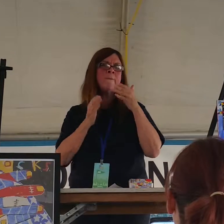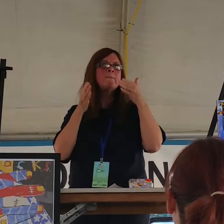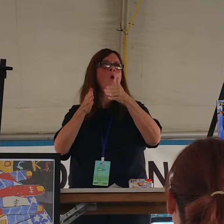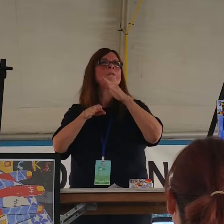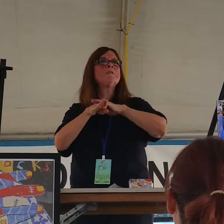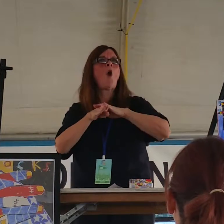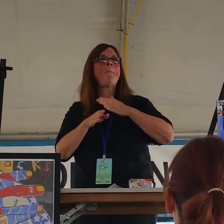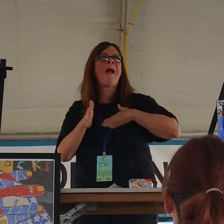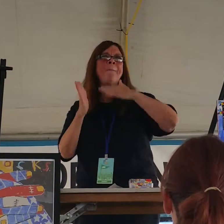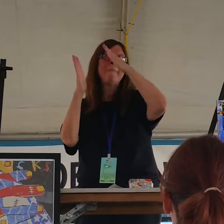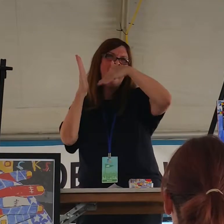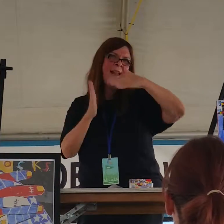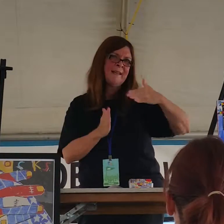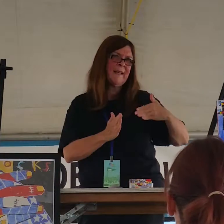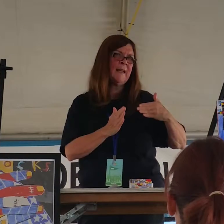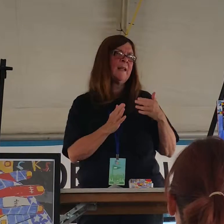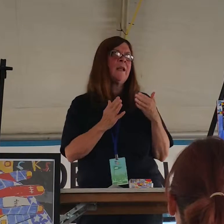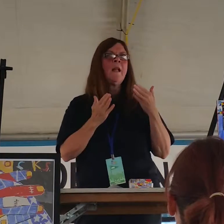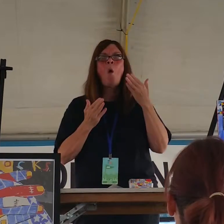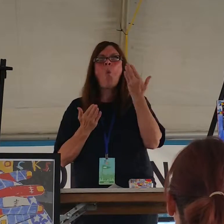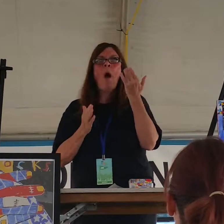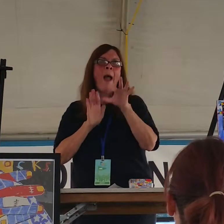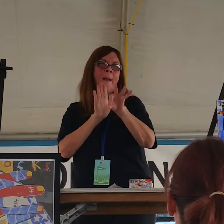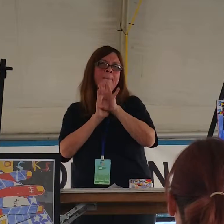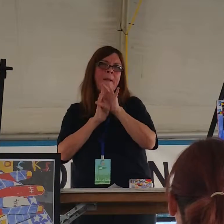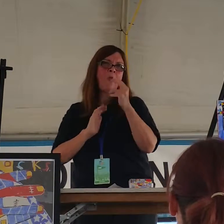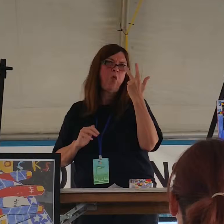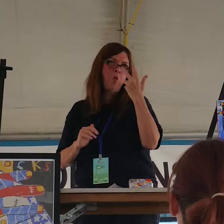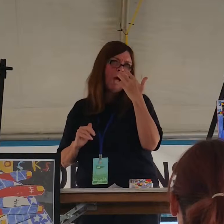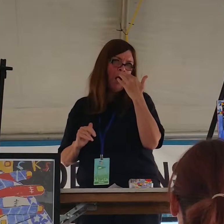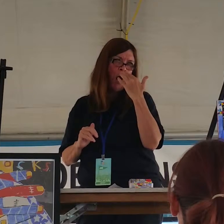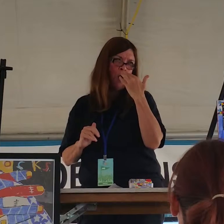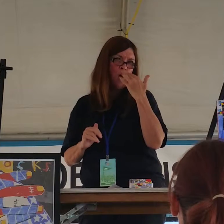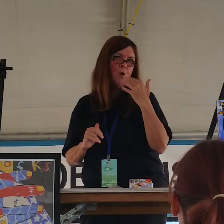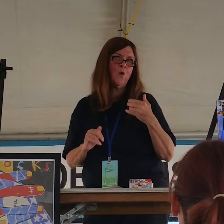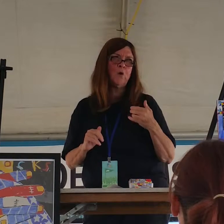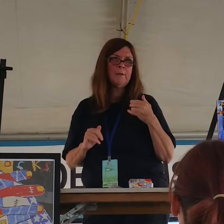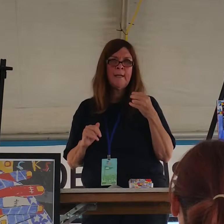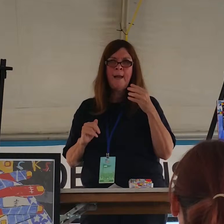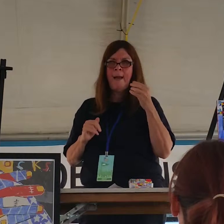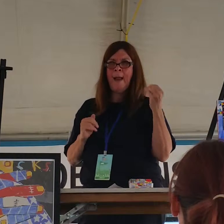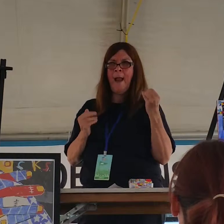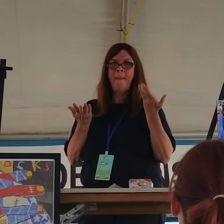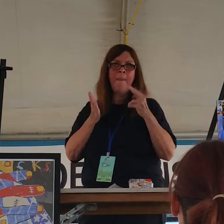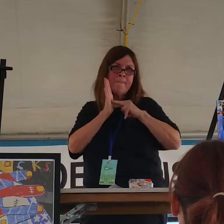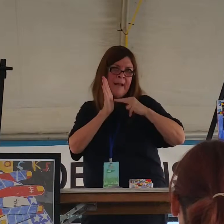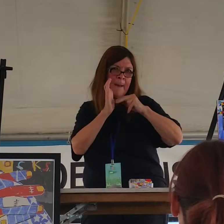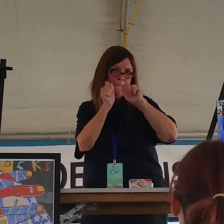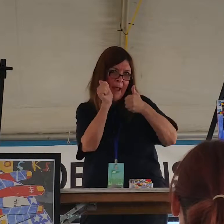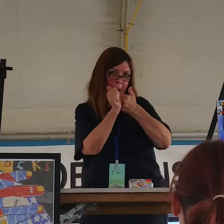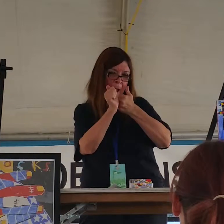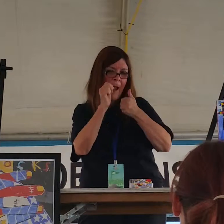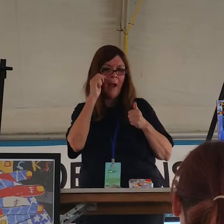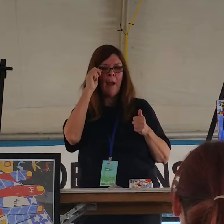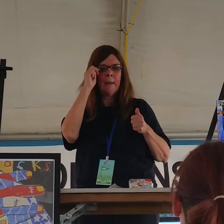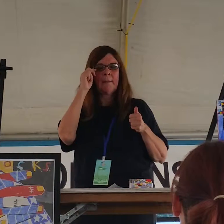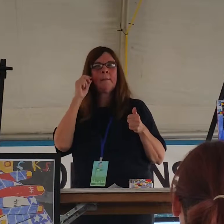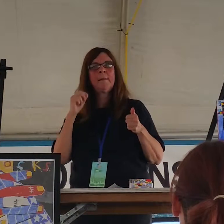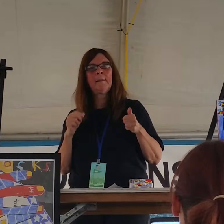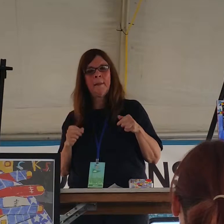art, but mostly it focuses on my painting and why I have chosen 3 different colors and the meaning